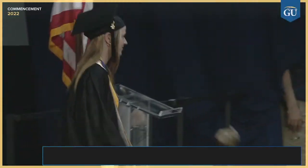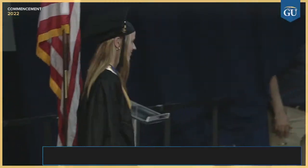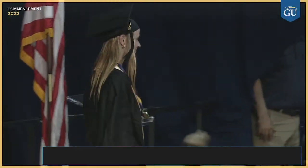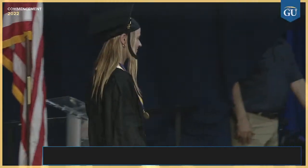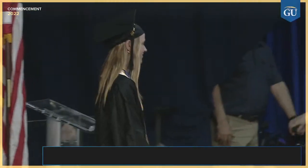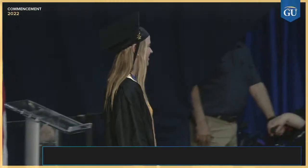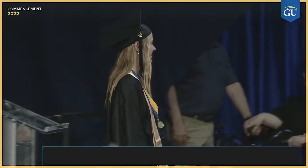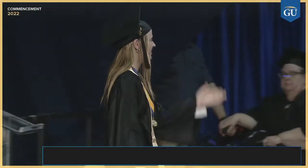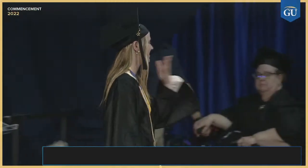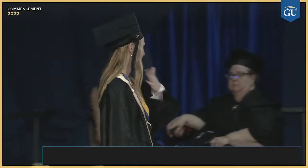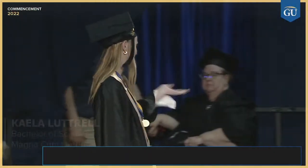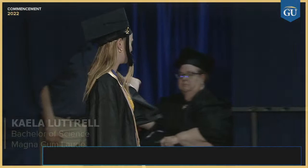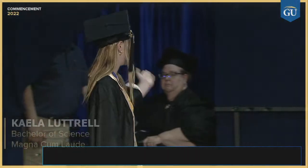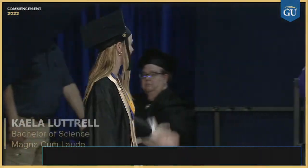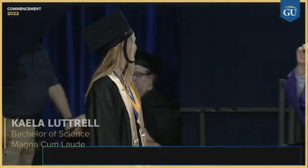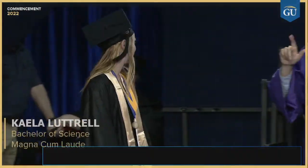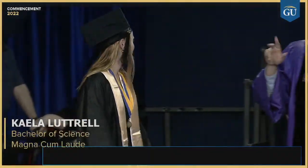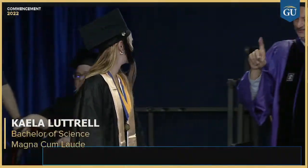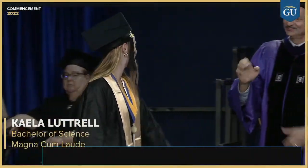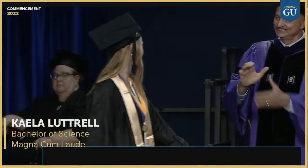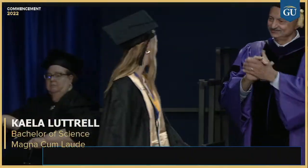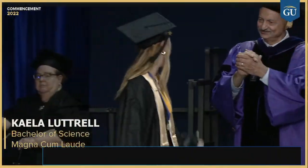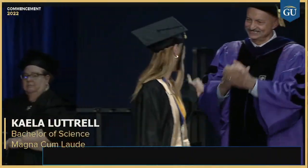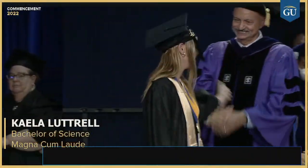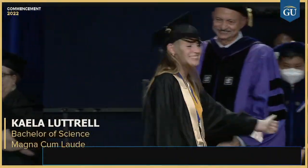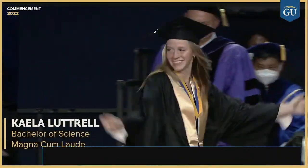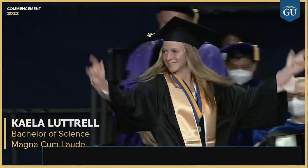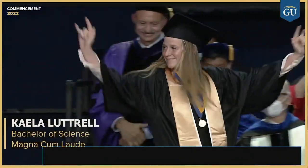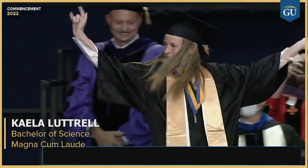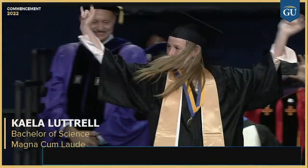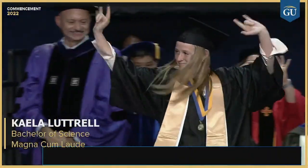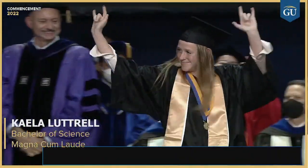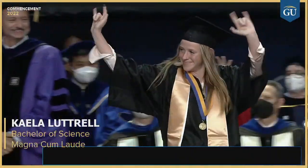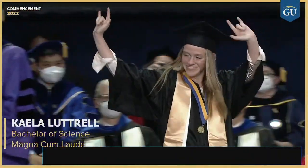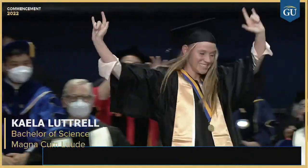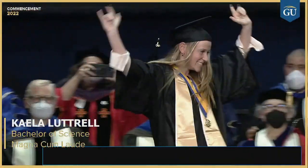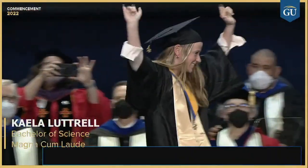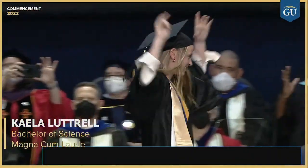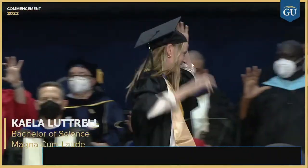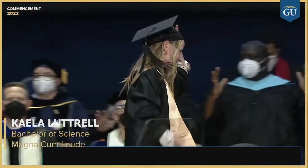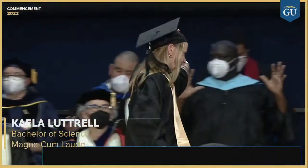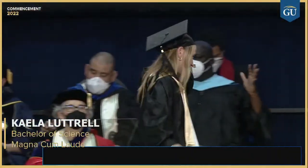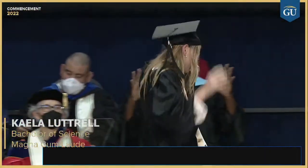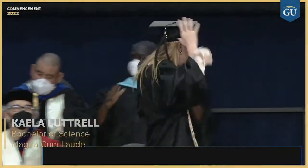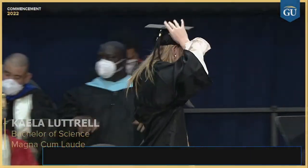Kayla Luttrell, Bachelor of Science, magna cum laude.